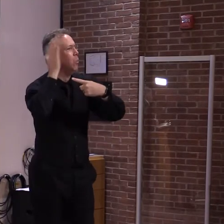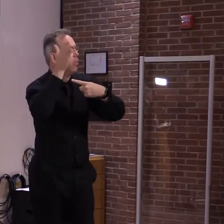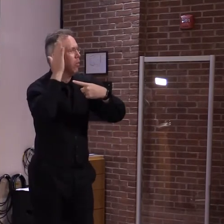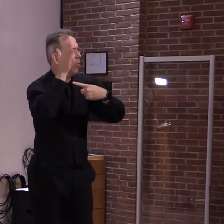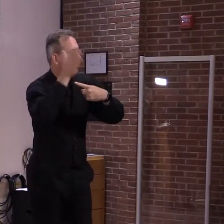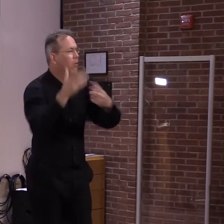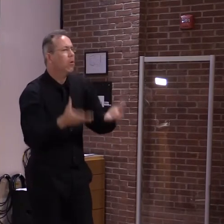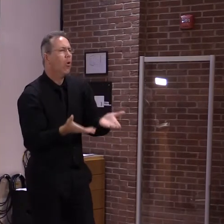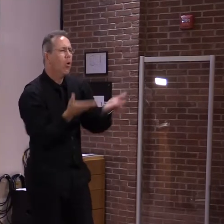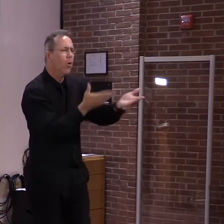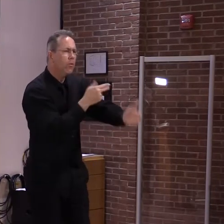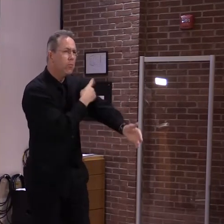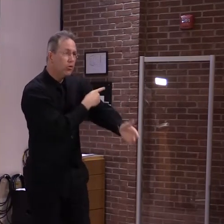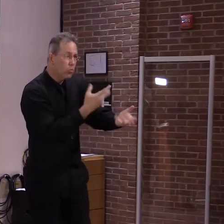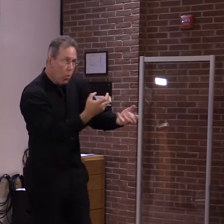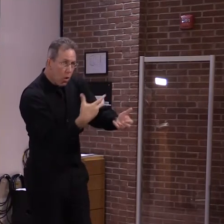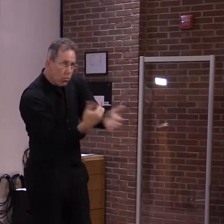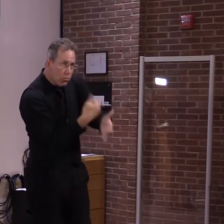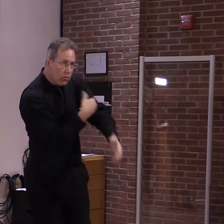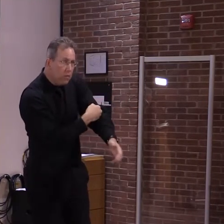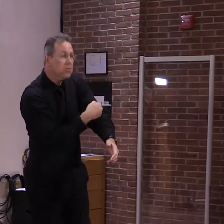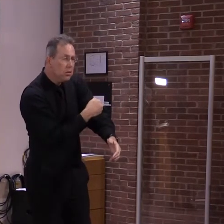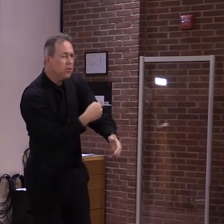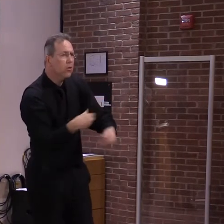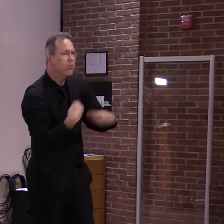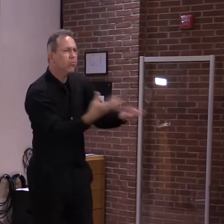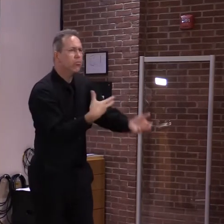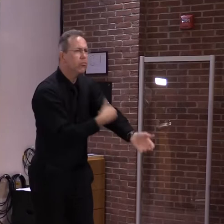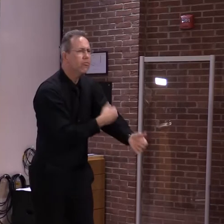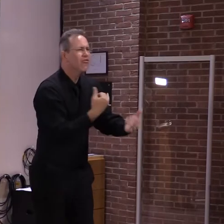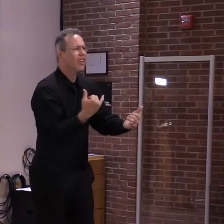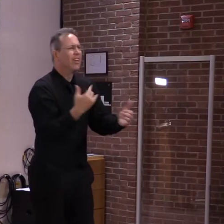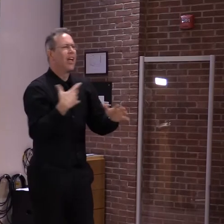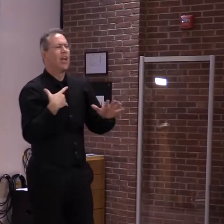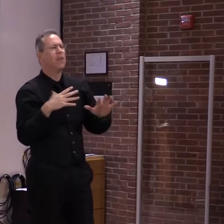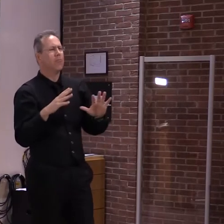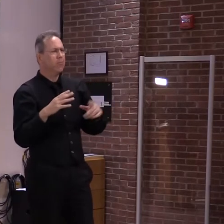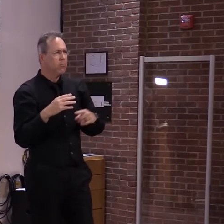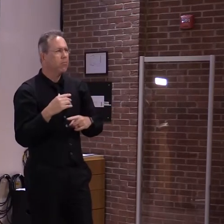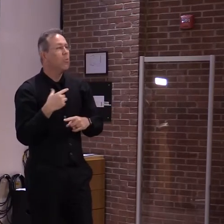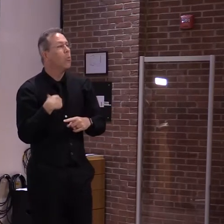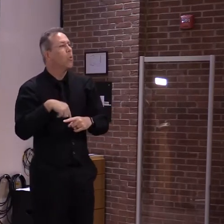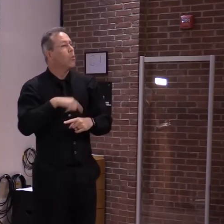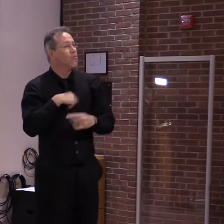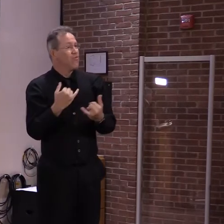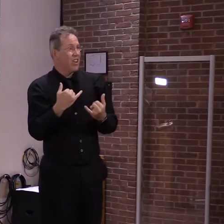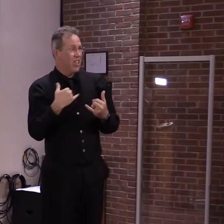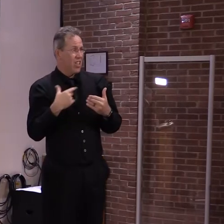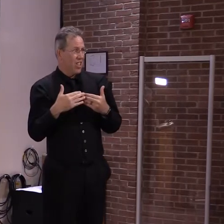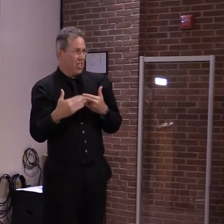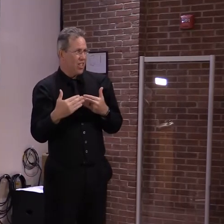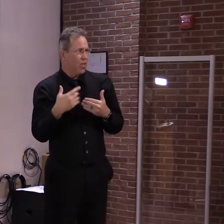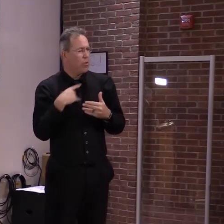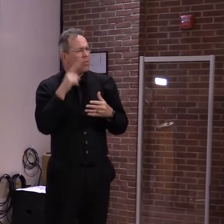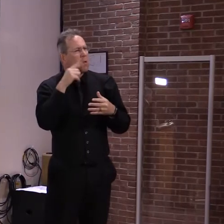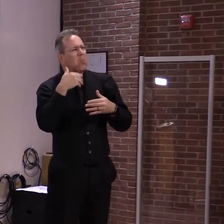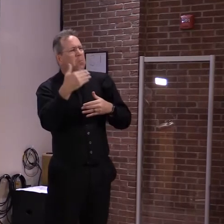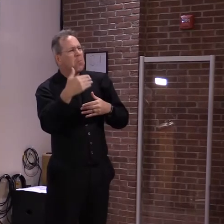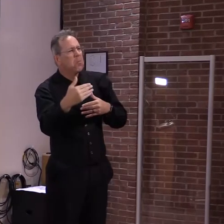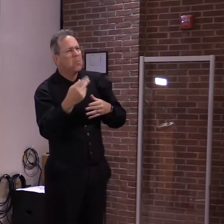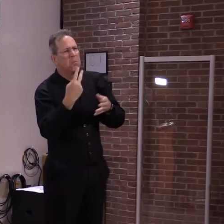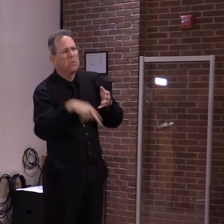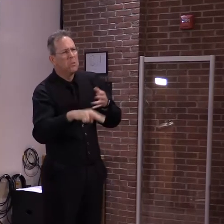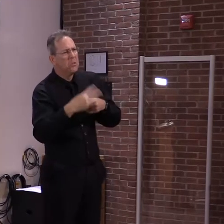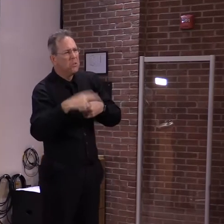some pilot programs with primary care, with vaccine at the